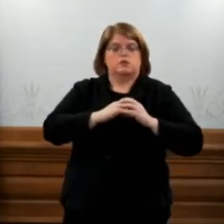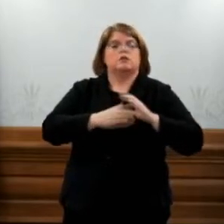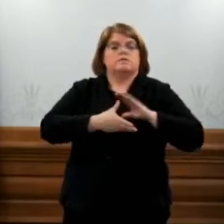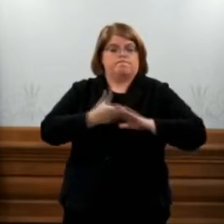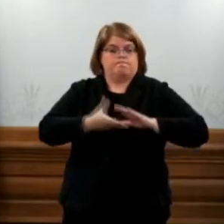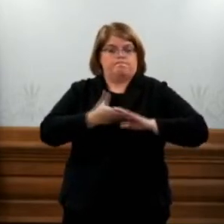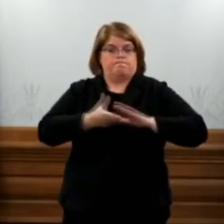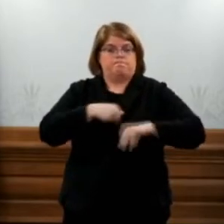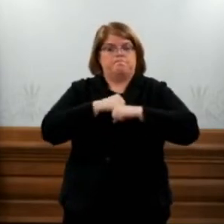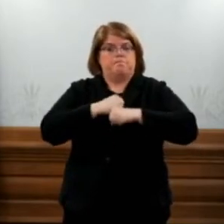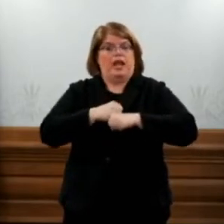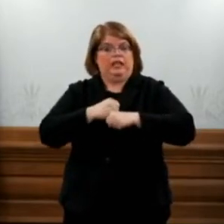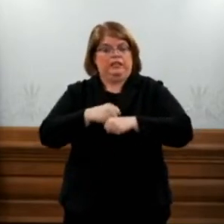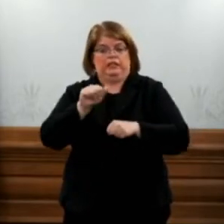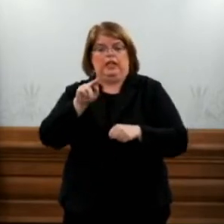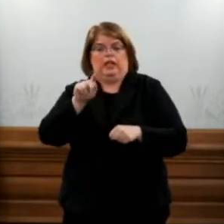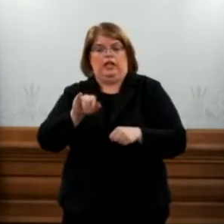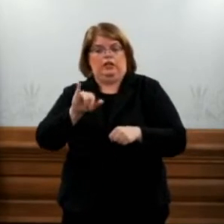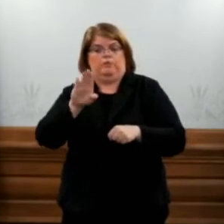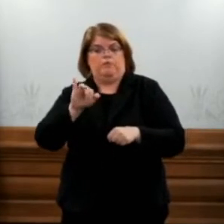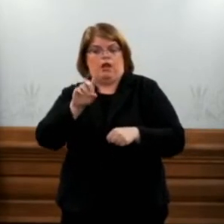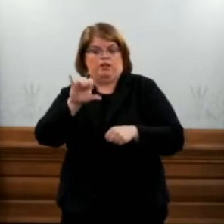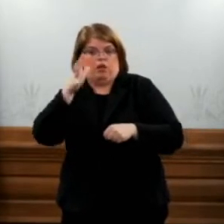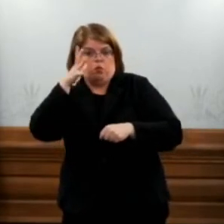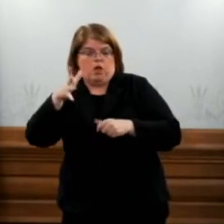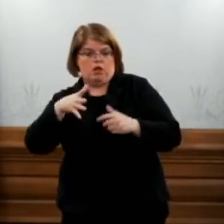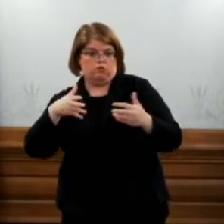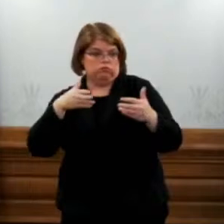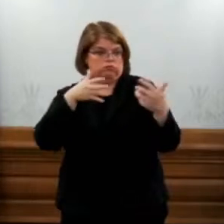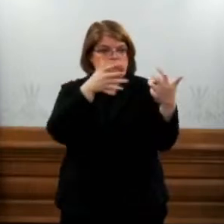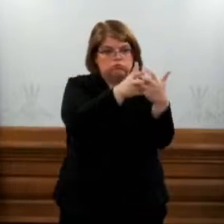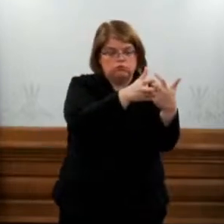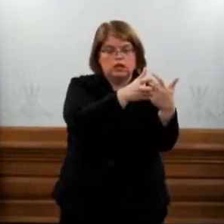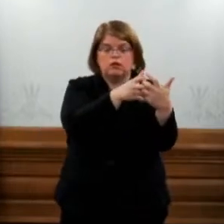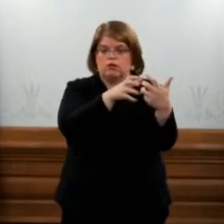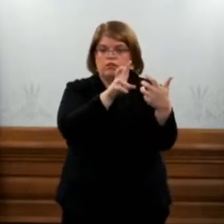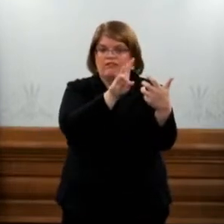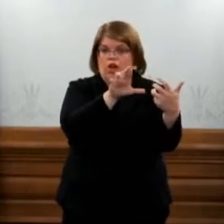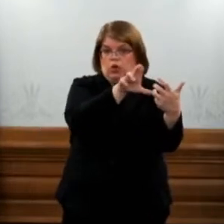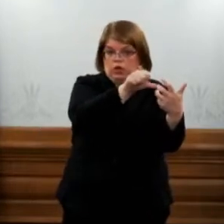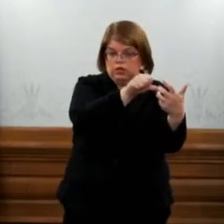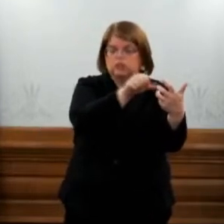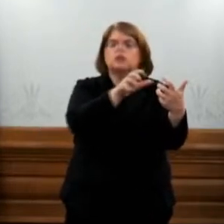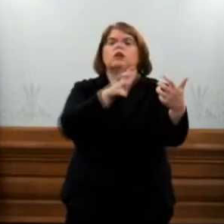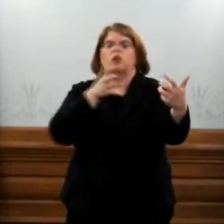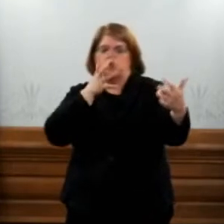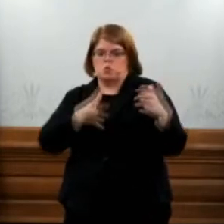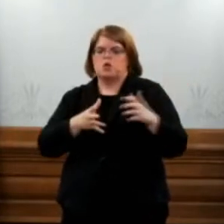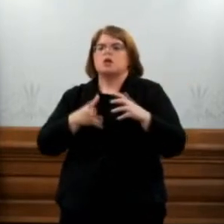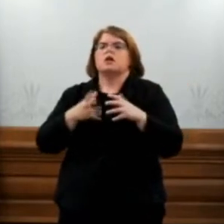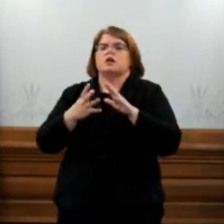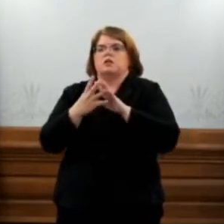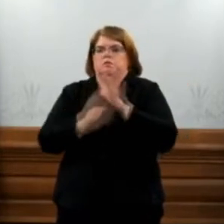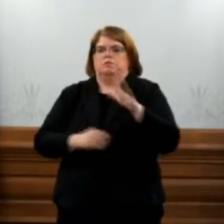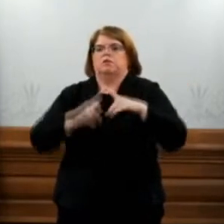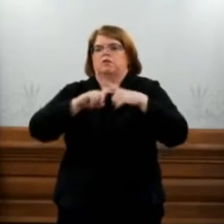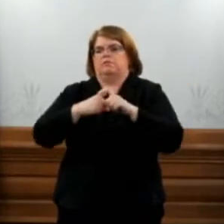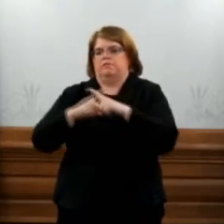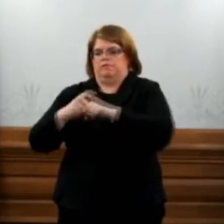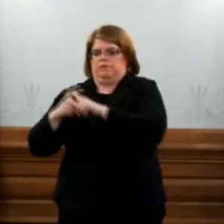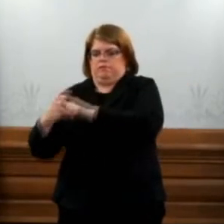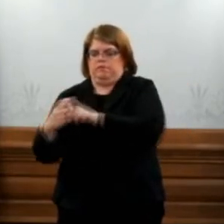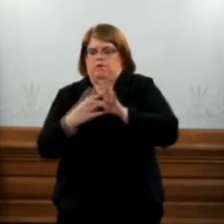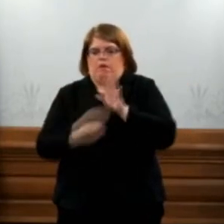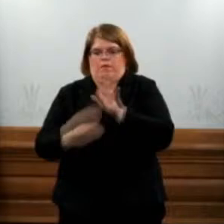the antibodies against SARS-CoV-2 is able to expand in a clonal fashion and create those antibodies. It should be noted, however, that our